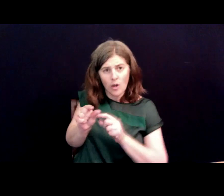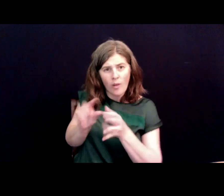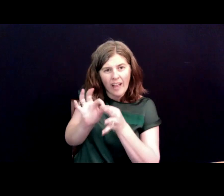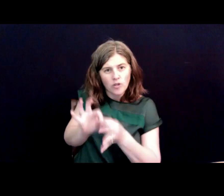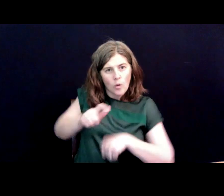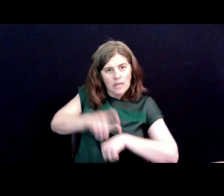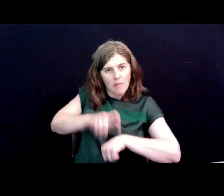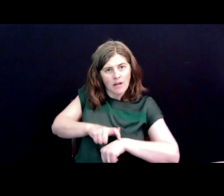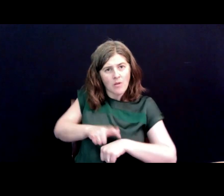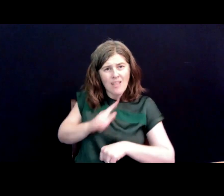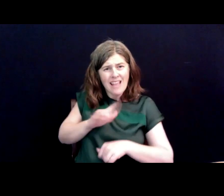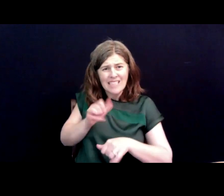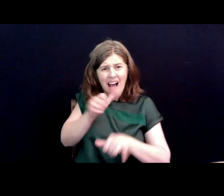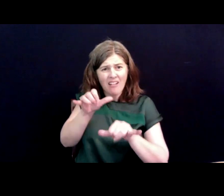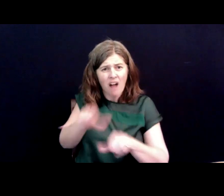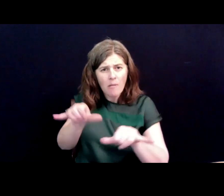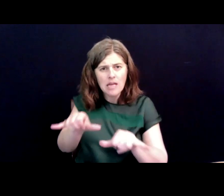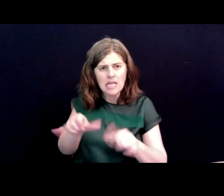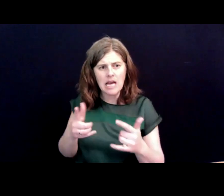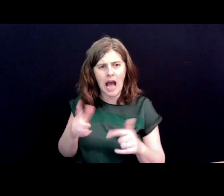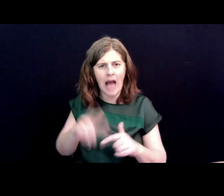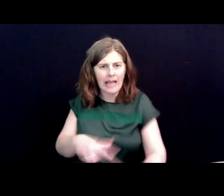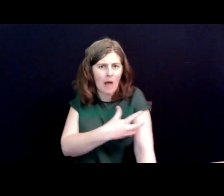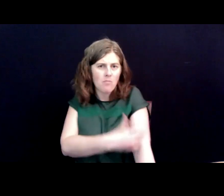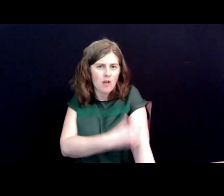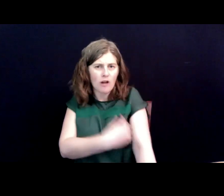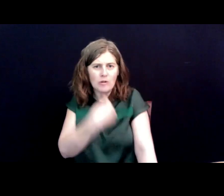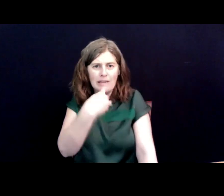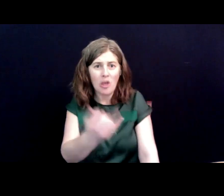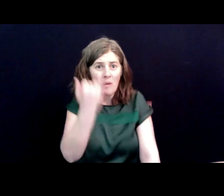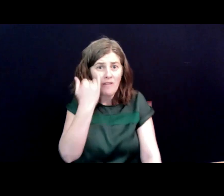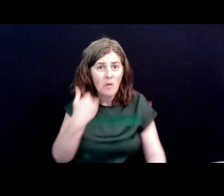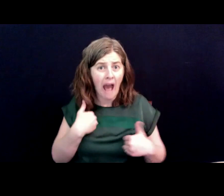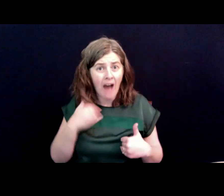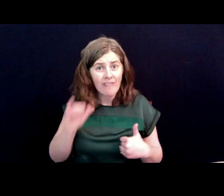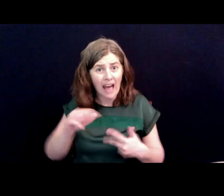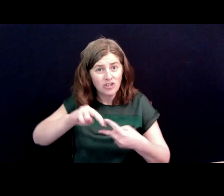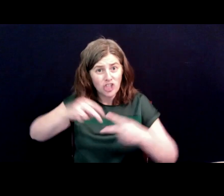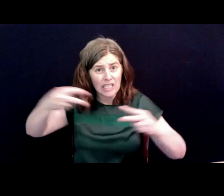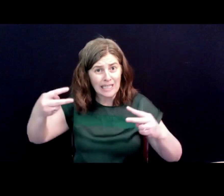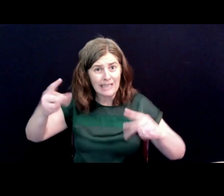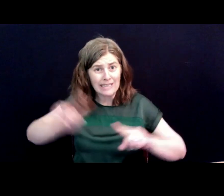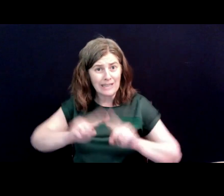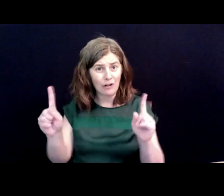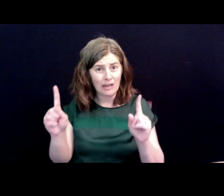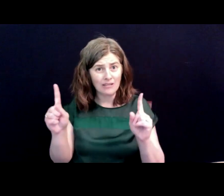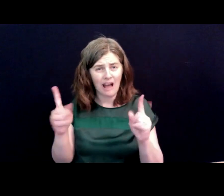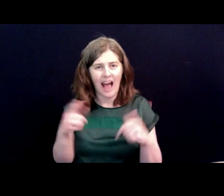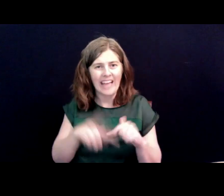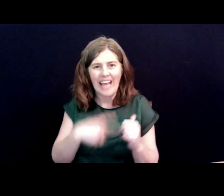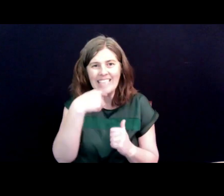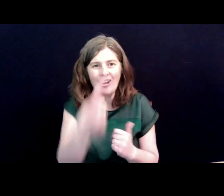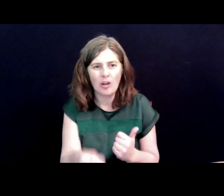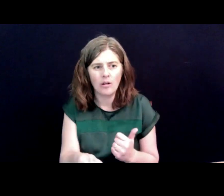common thing, right? And it's not like I can do a blood draw to tell you if your son or daughter has a clock that has like a difference in their clock genes. I can't. Those are